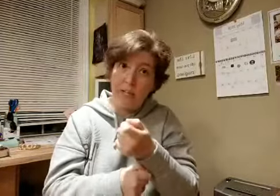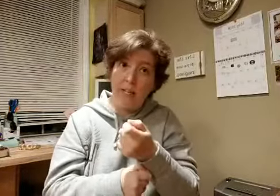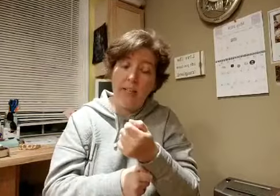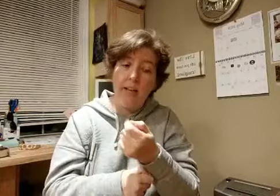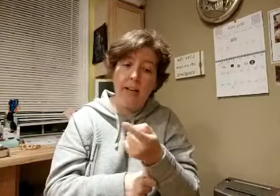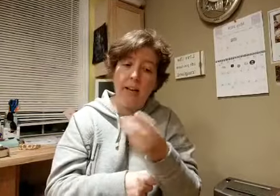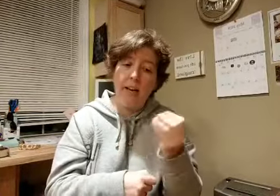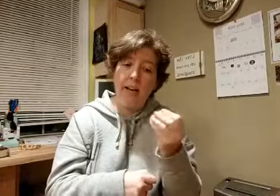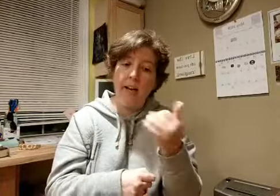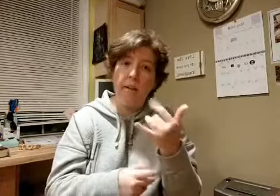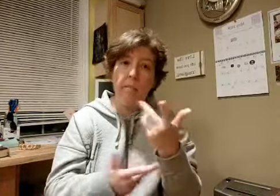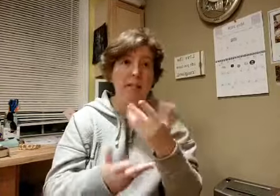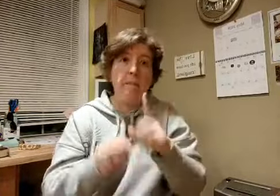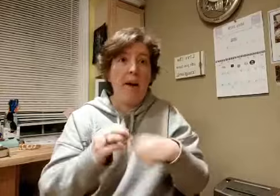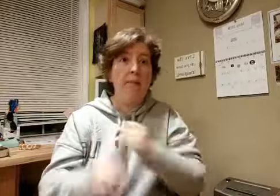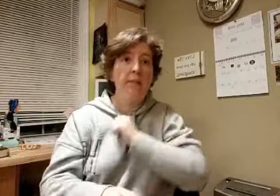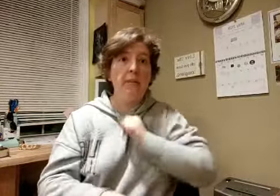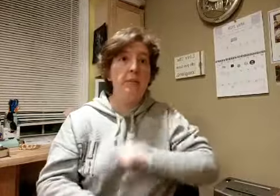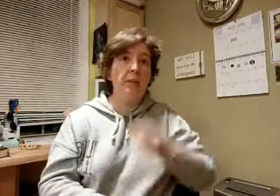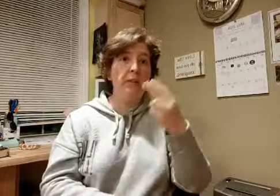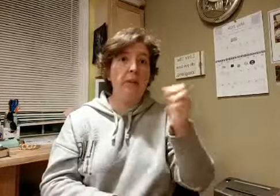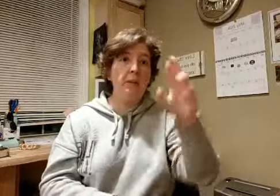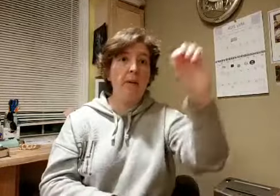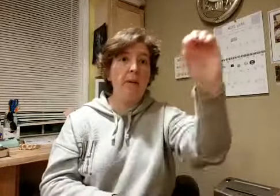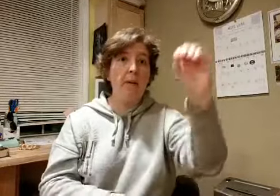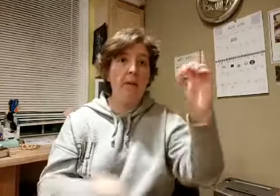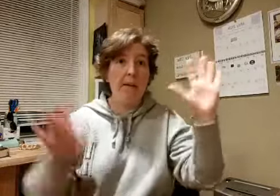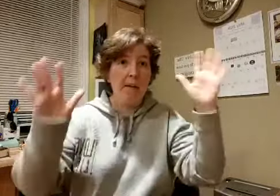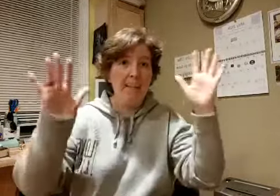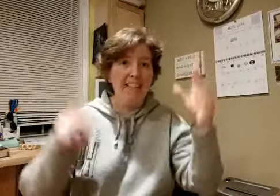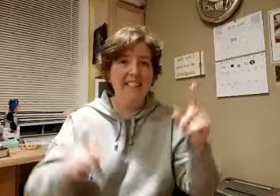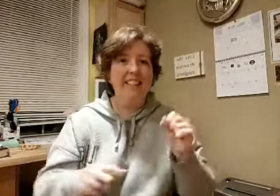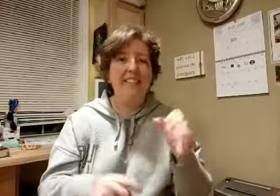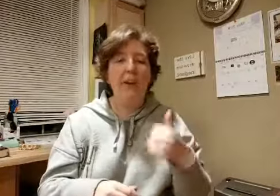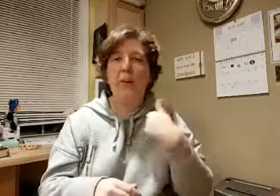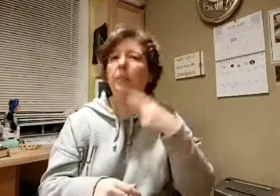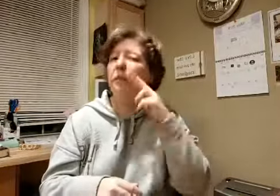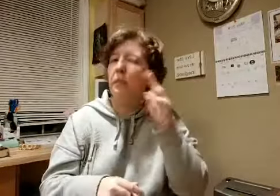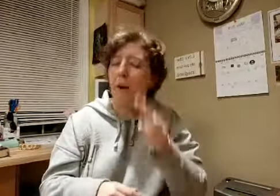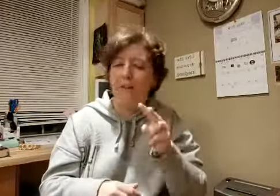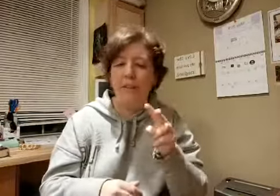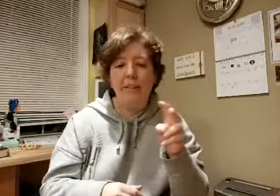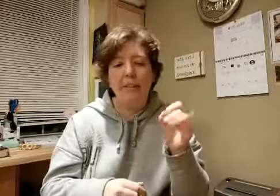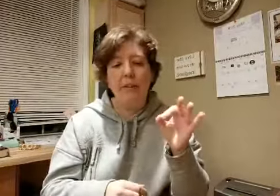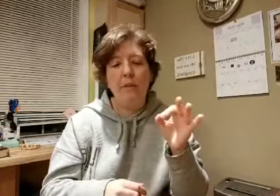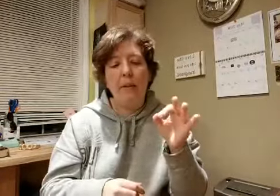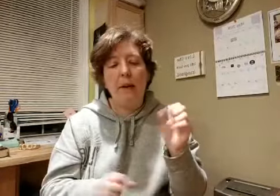interesting, and it's about a superhero. So you should watch it if you